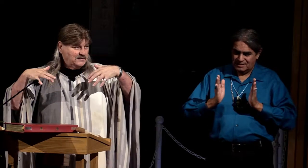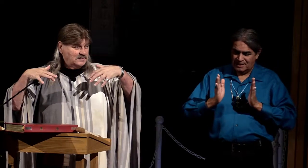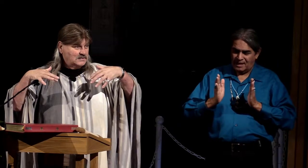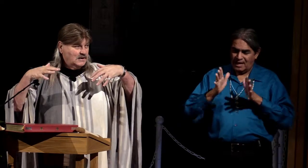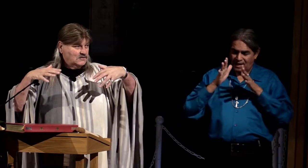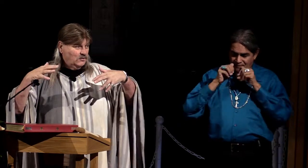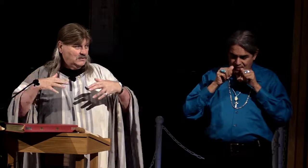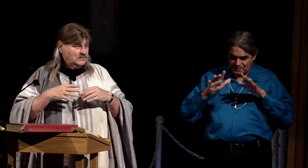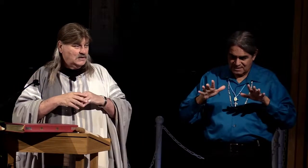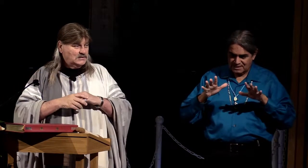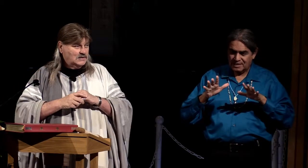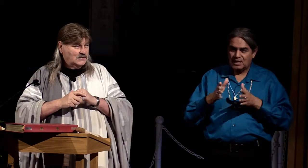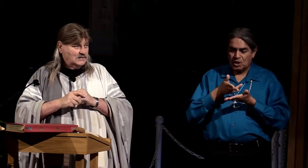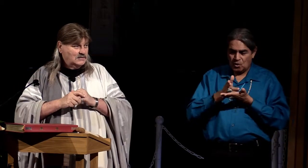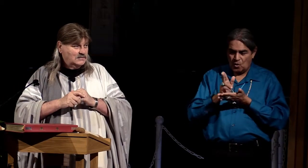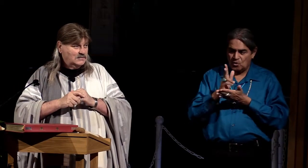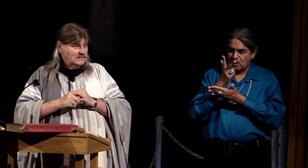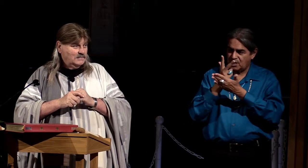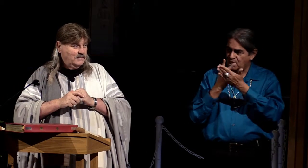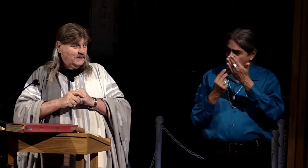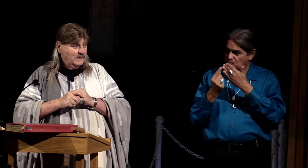the Blessed and Holy Trinity.